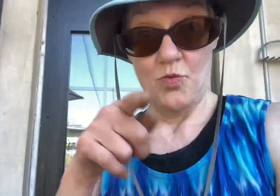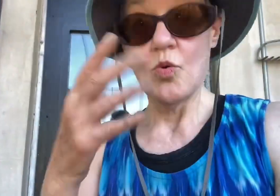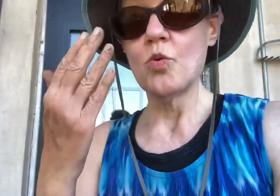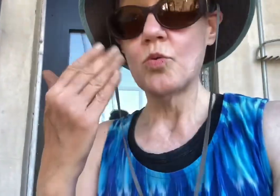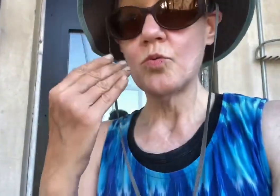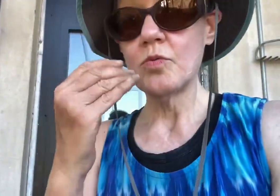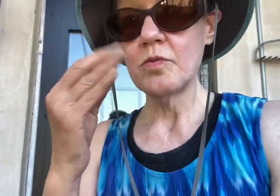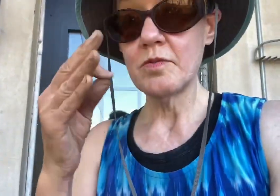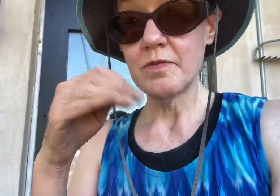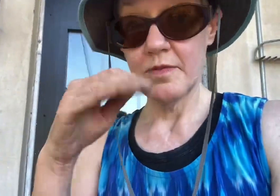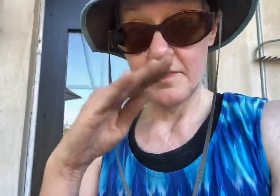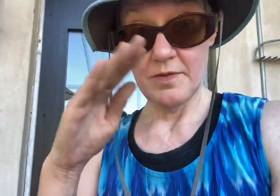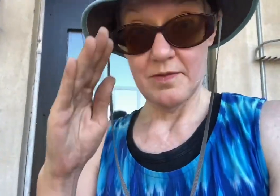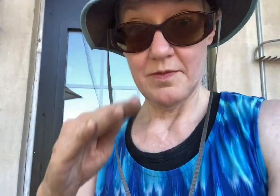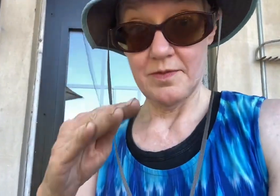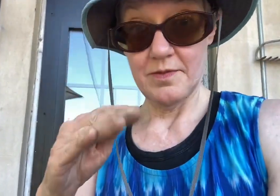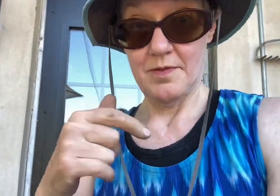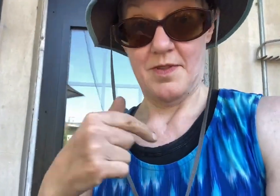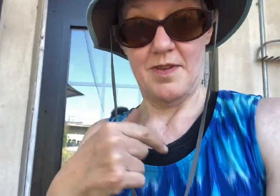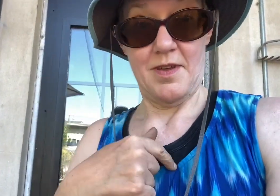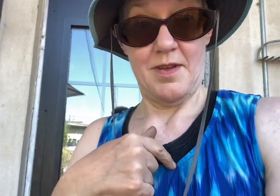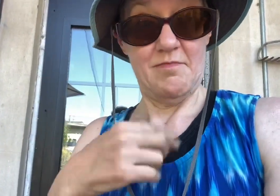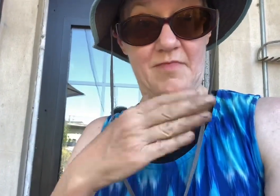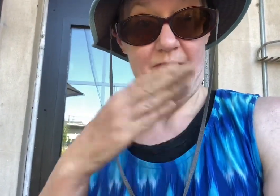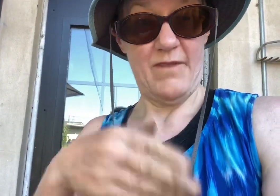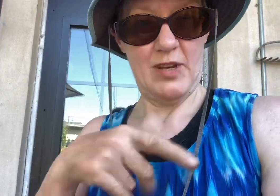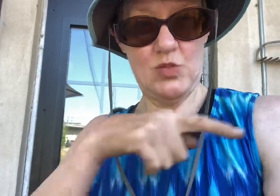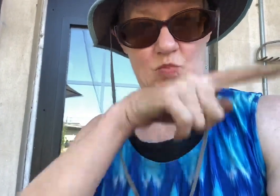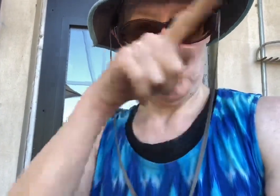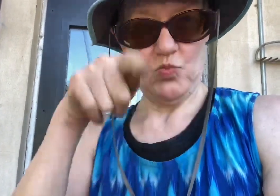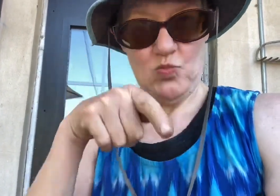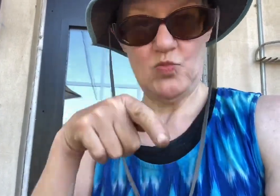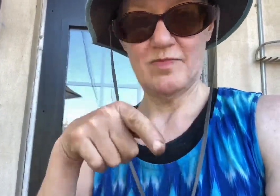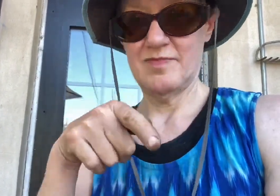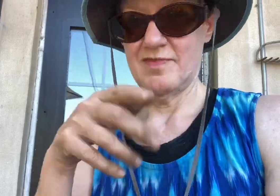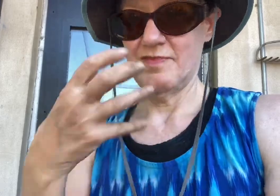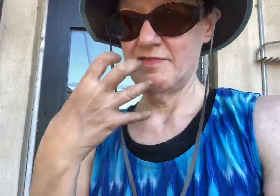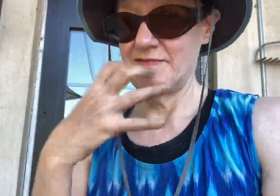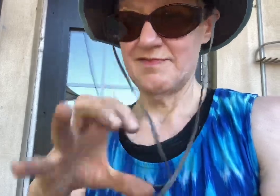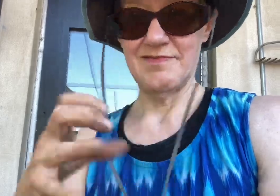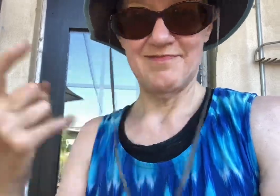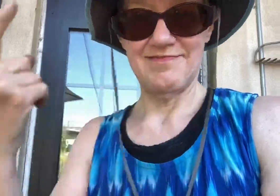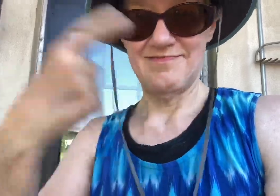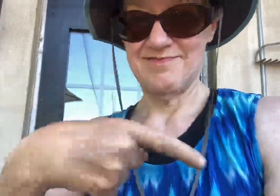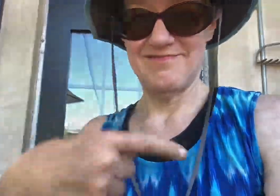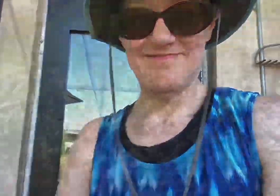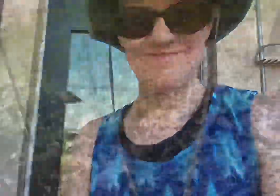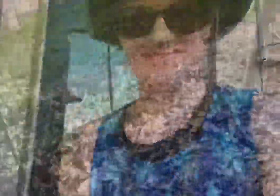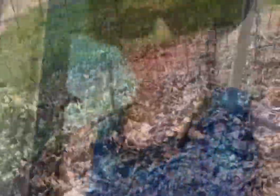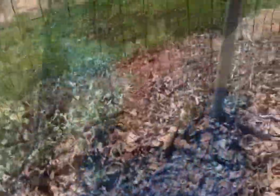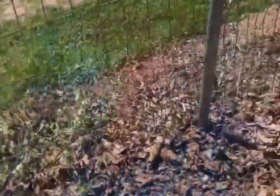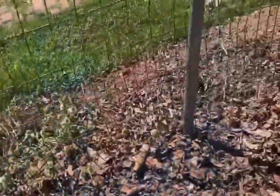Now I'm going to let you guys cool off in the house, and I'm going to finish the rest of these because it is a hot day.